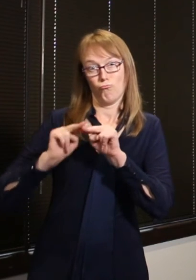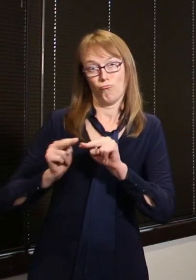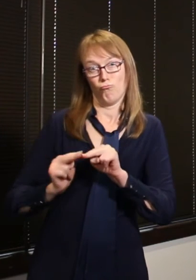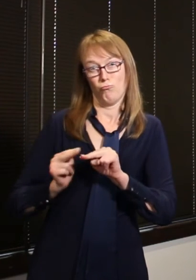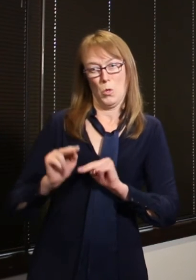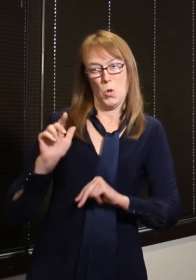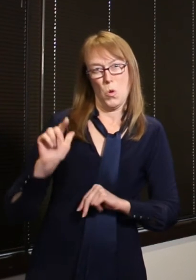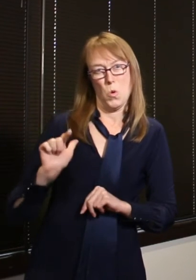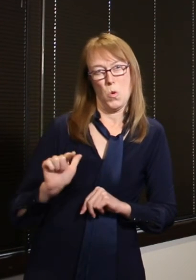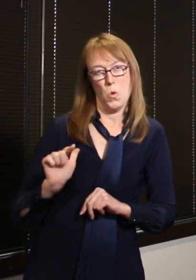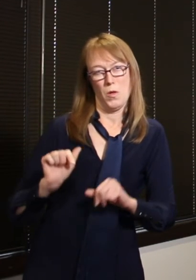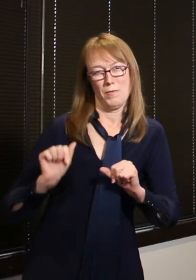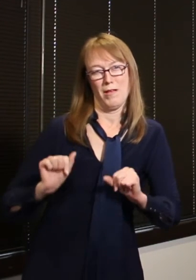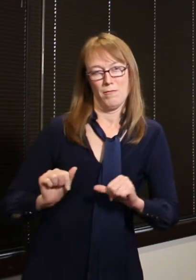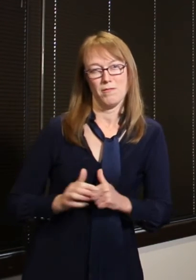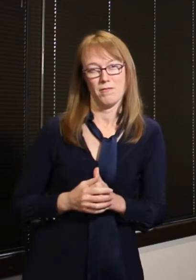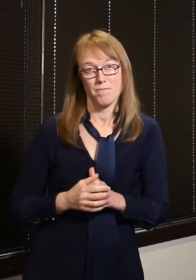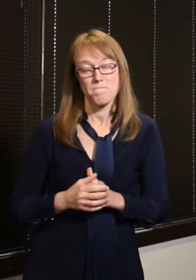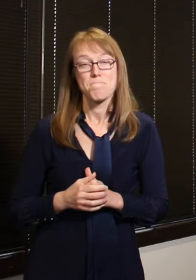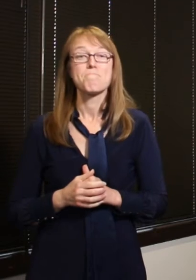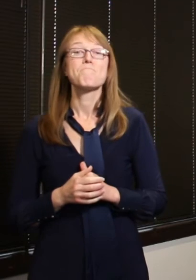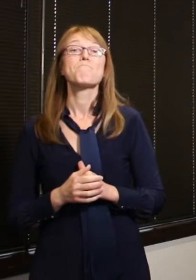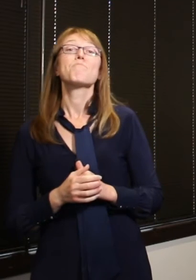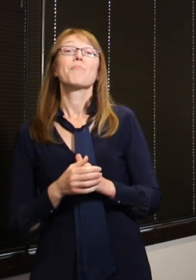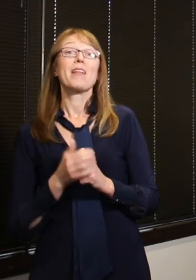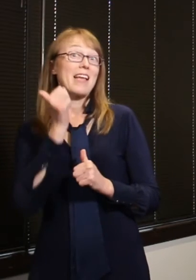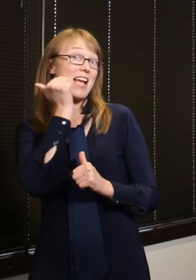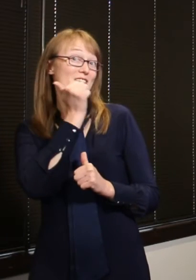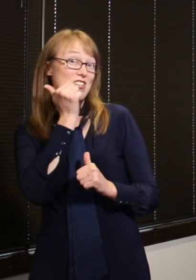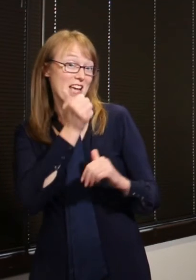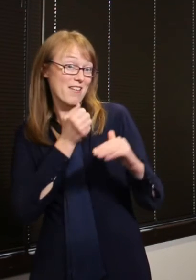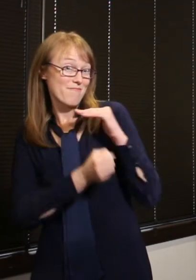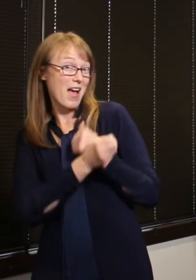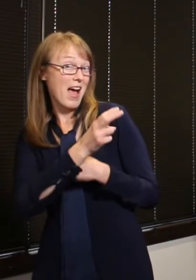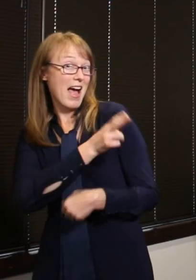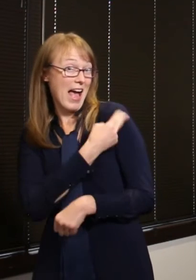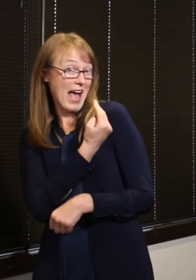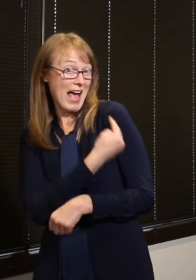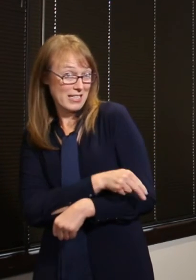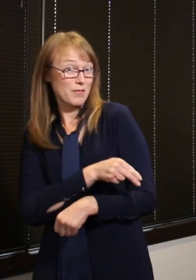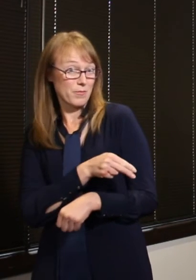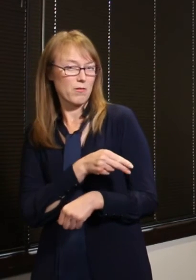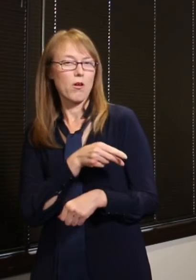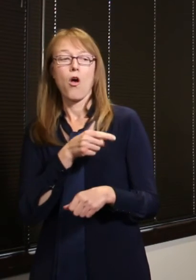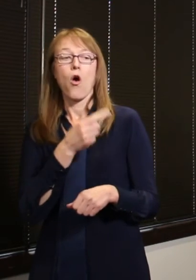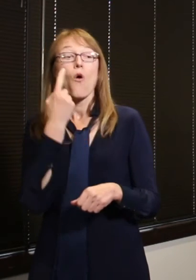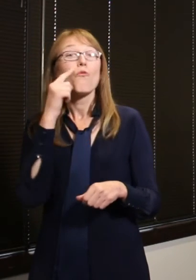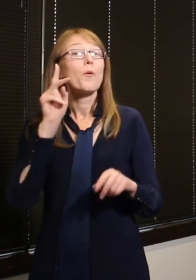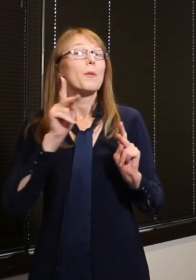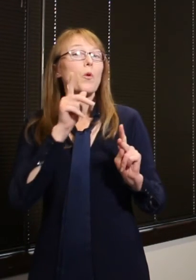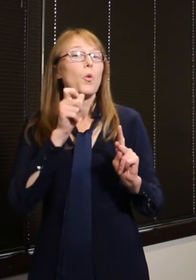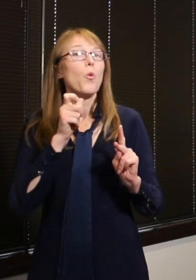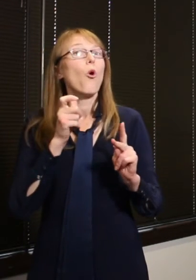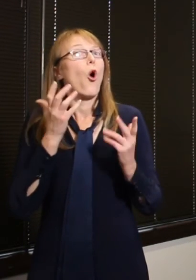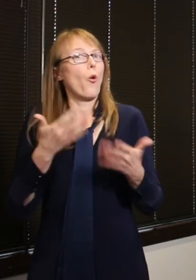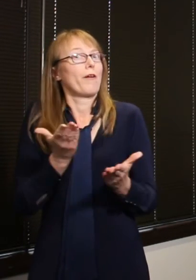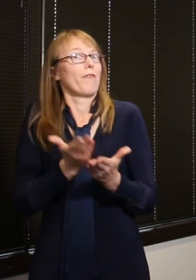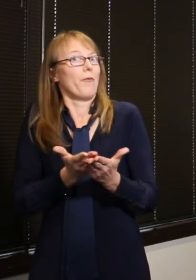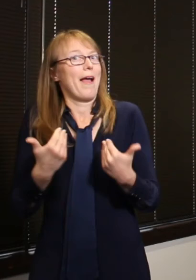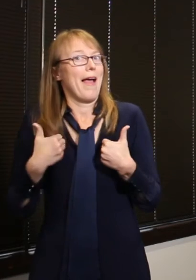daily hospitalization numbers. So again, these are COVID positive patients only. So as you can see on the screen there, we